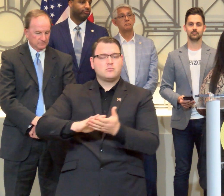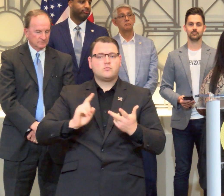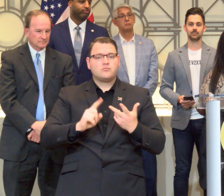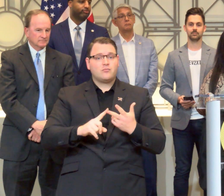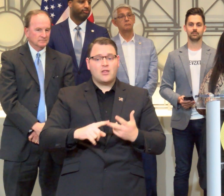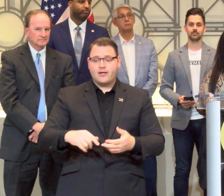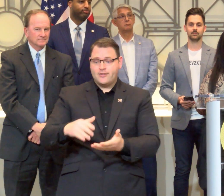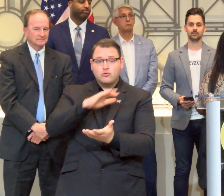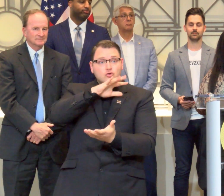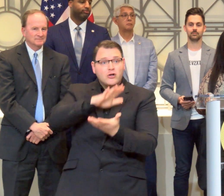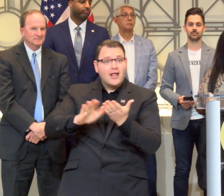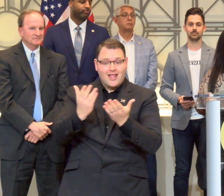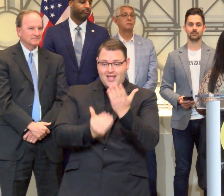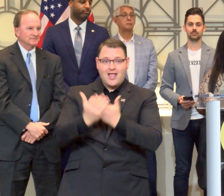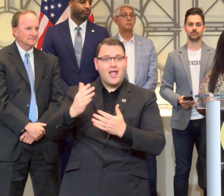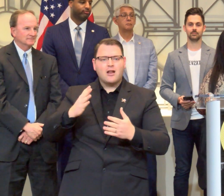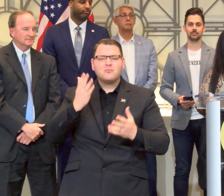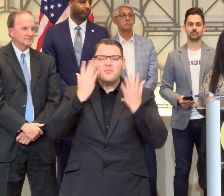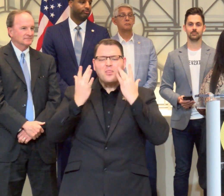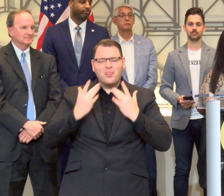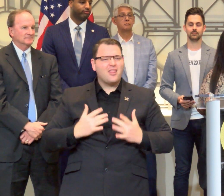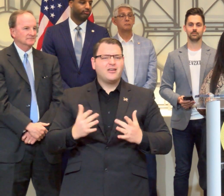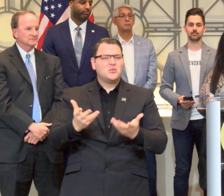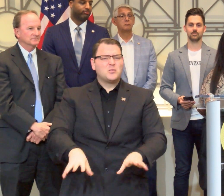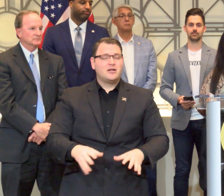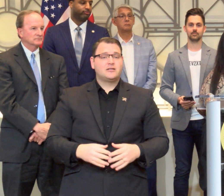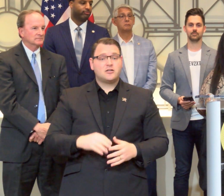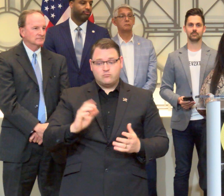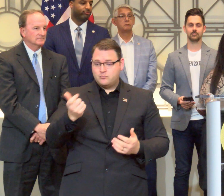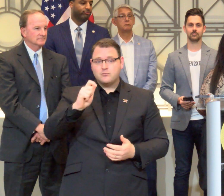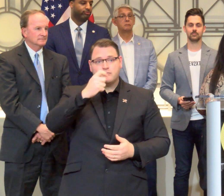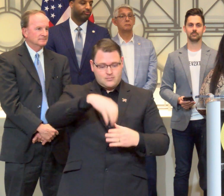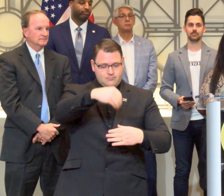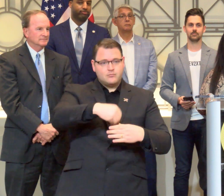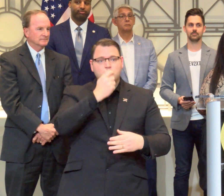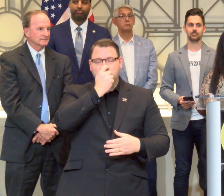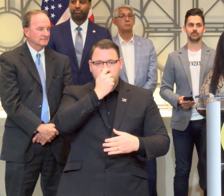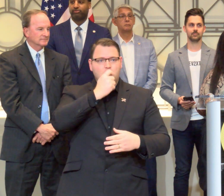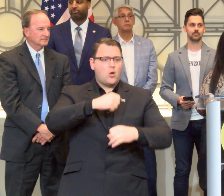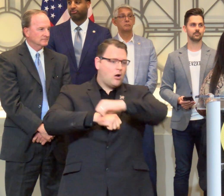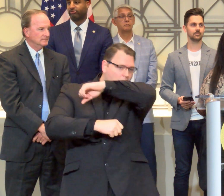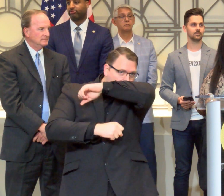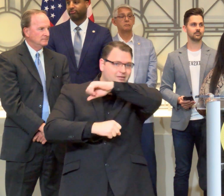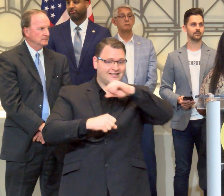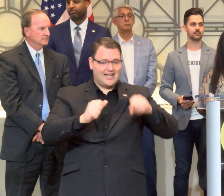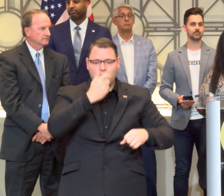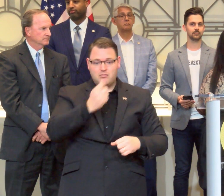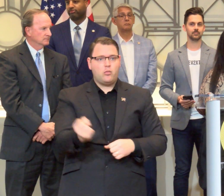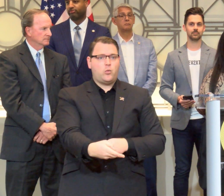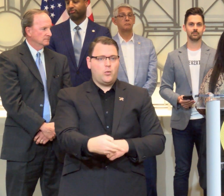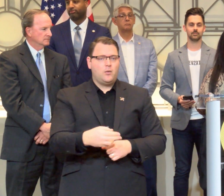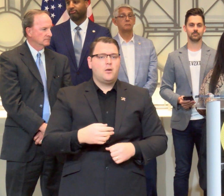unwashed hands. Cover your coughs and sneezes with a tissue and throw the tissue away. If you don't have a tissue, use the elbow of